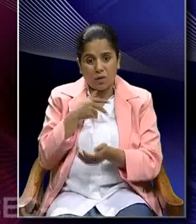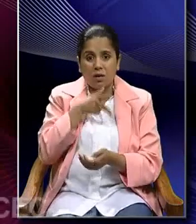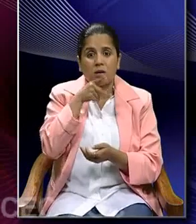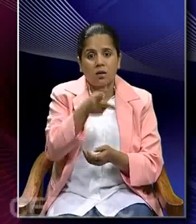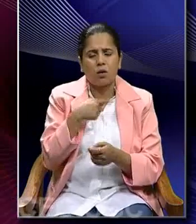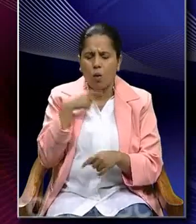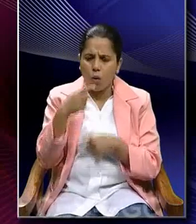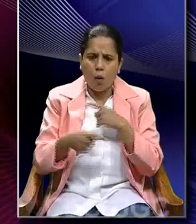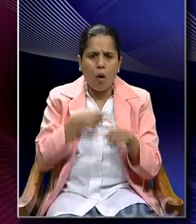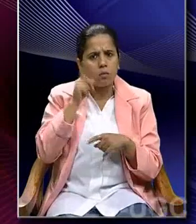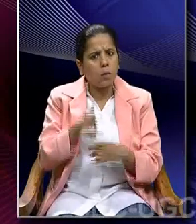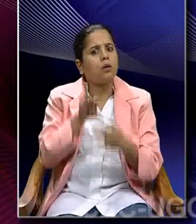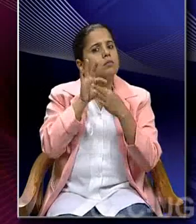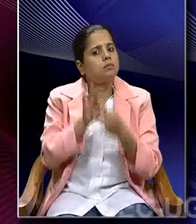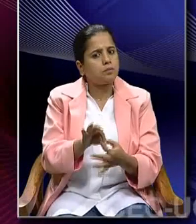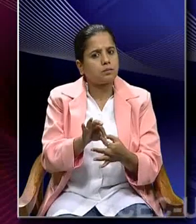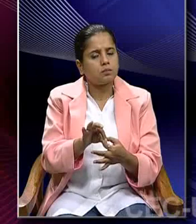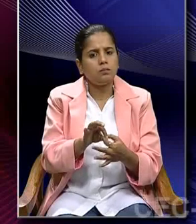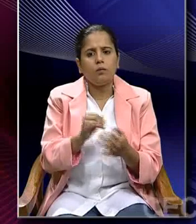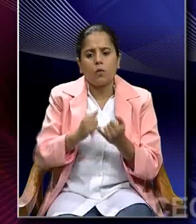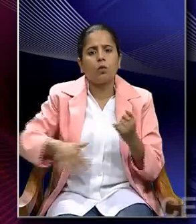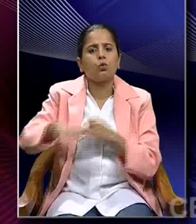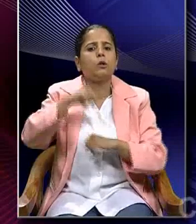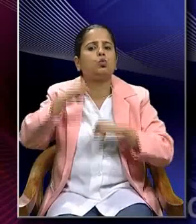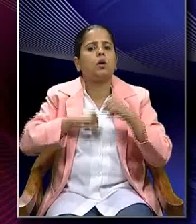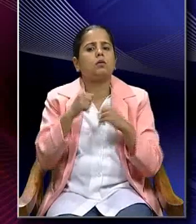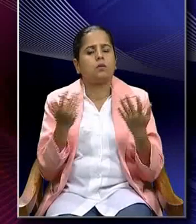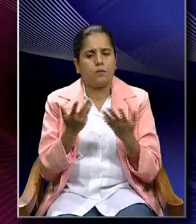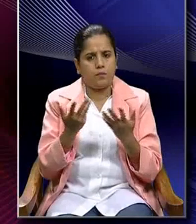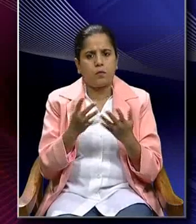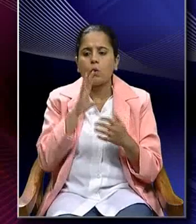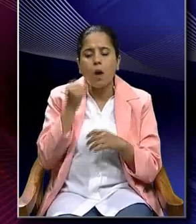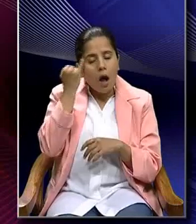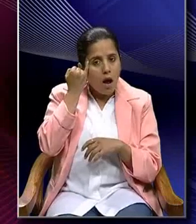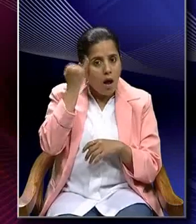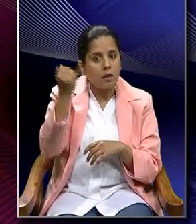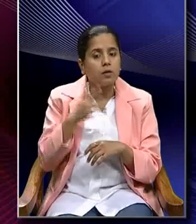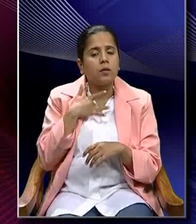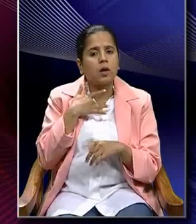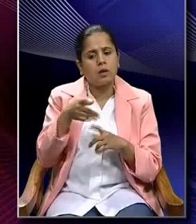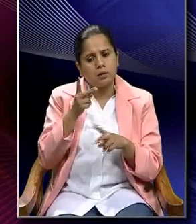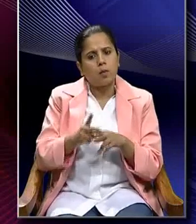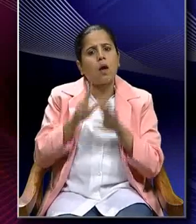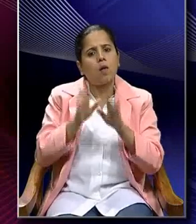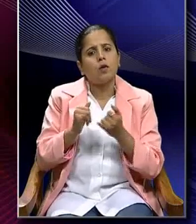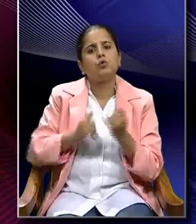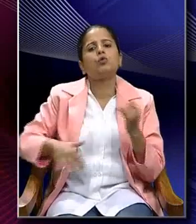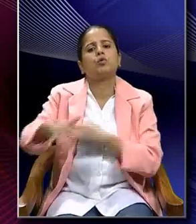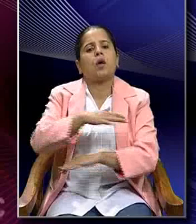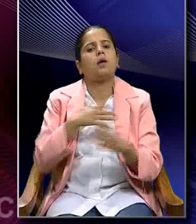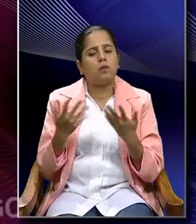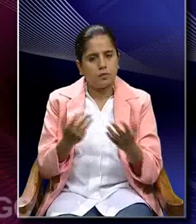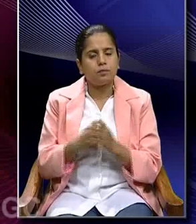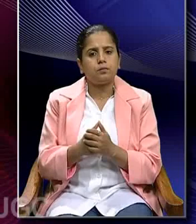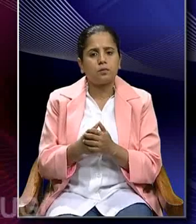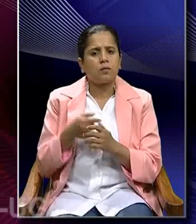to always relate it to the social structures and the ideas which exist in society.